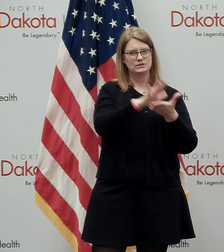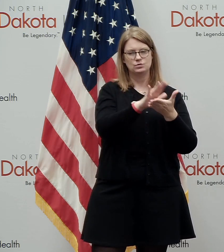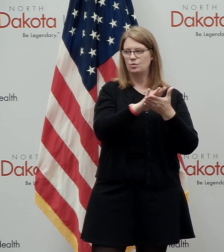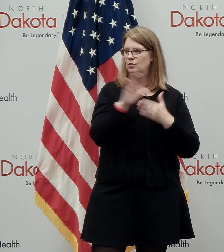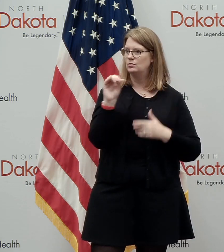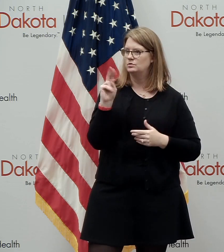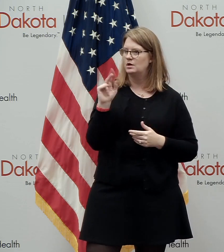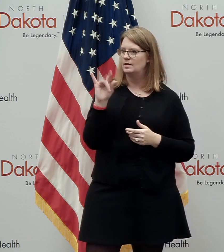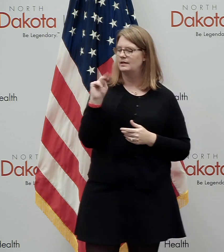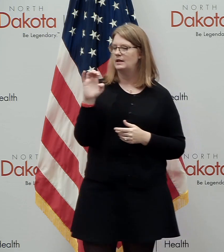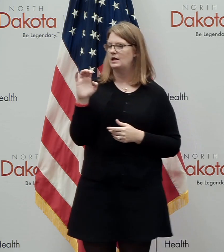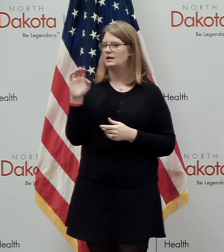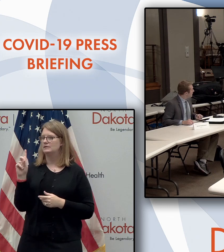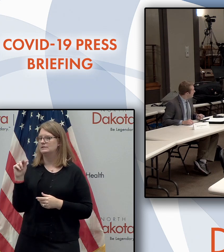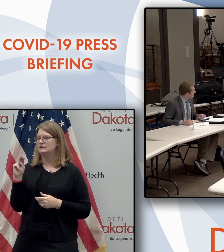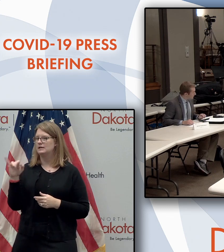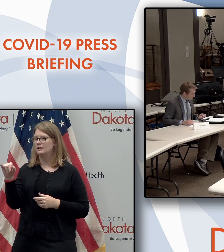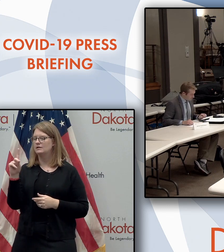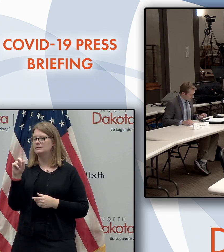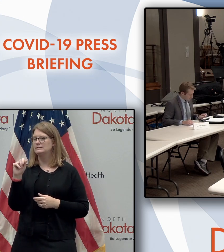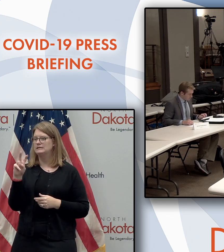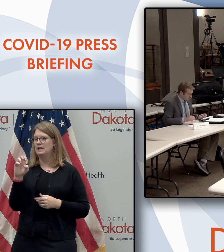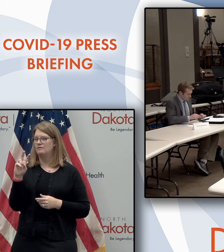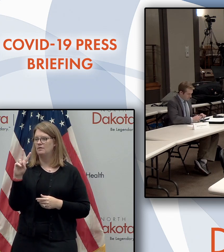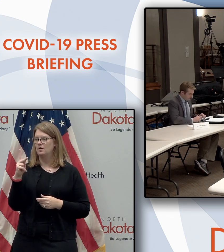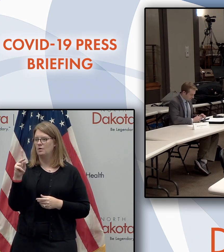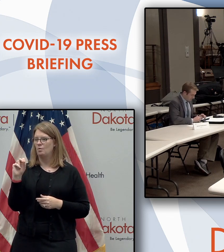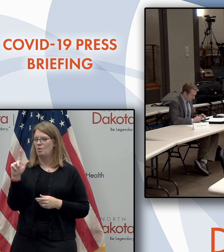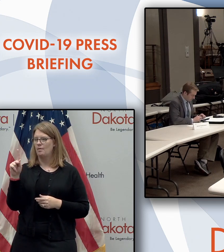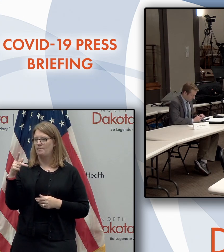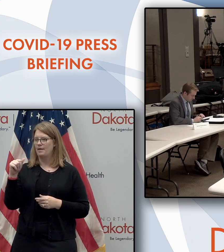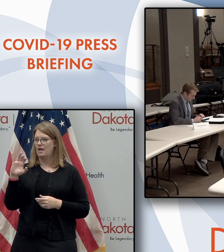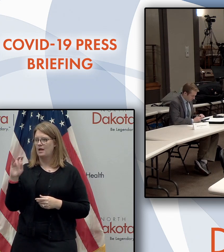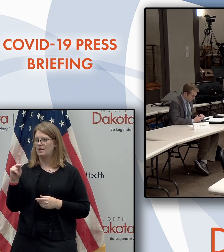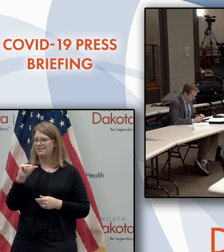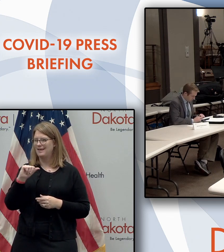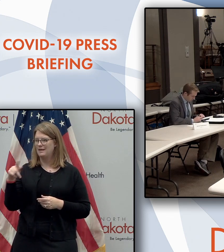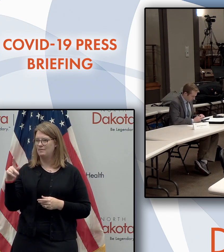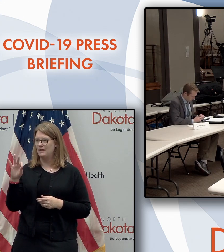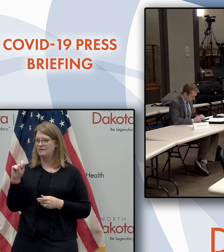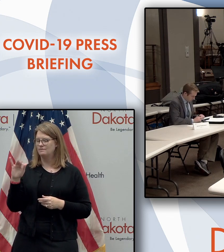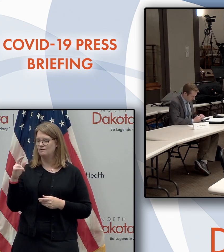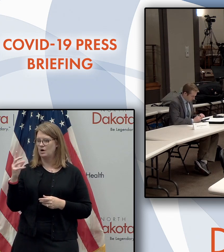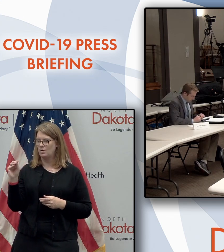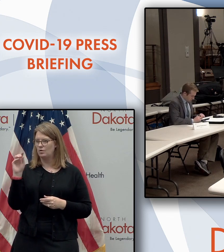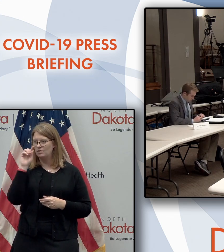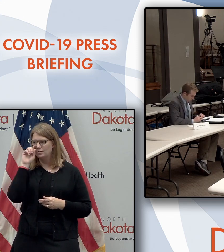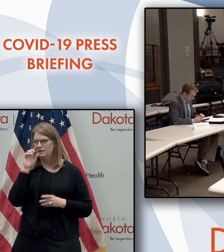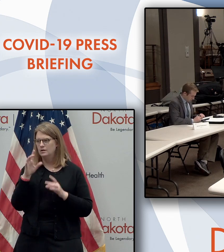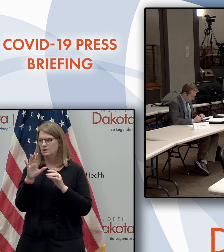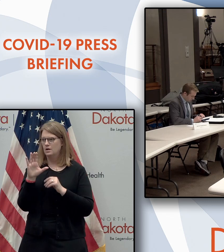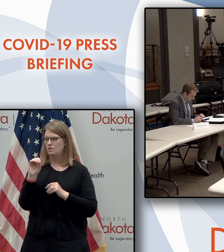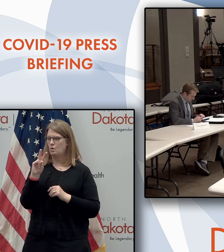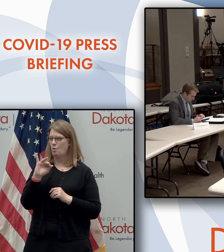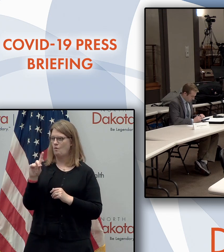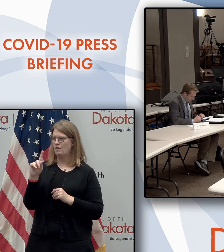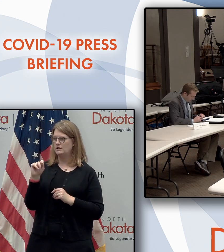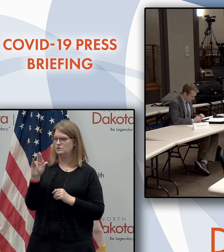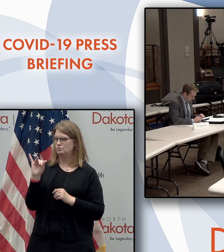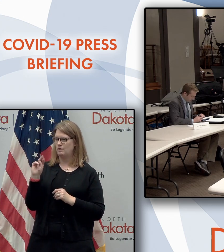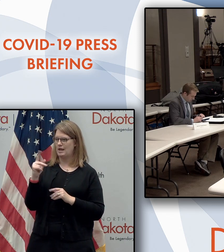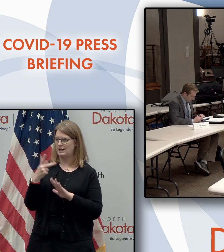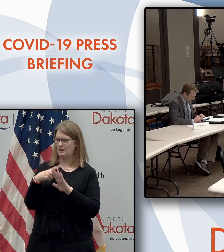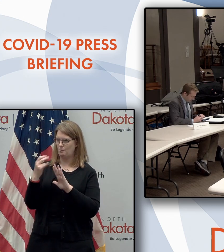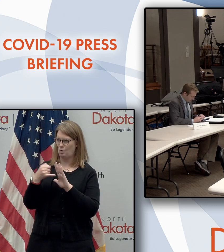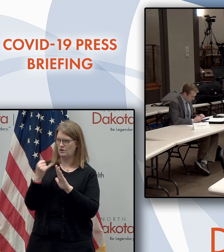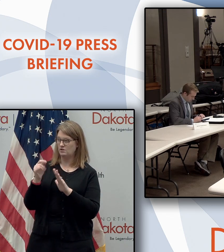Online, Danny? Dave Kolpak with the Associated Press in Fargo. In regards to the COVID tracking project, how far